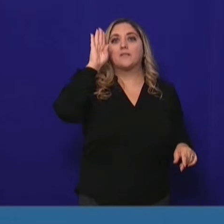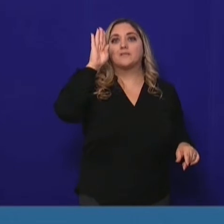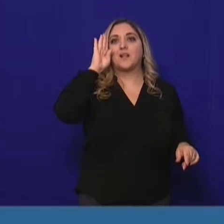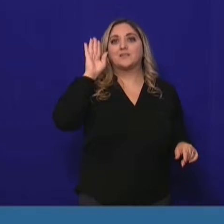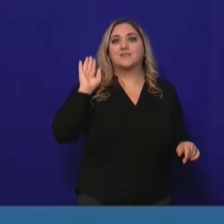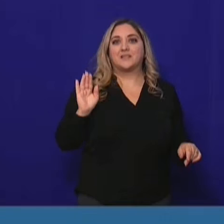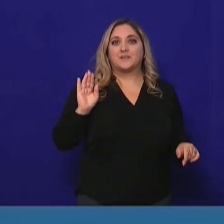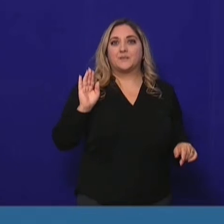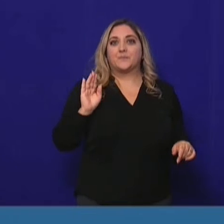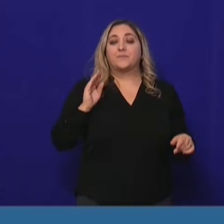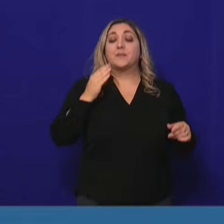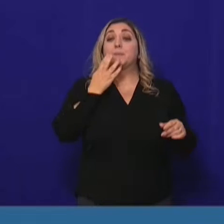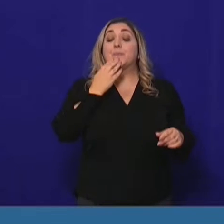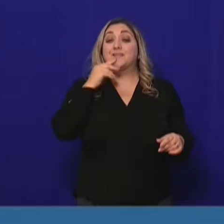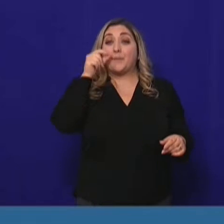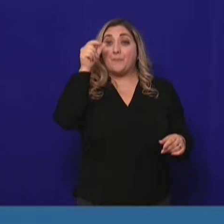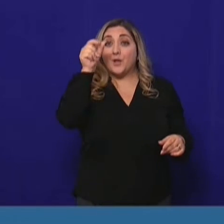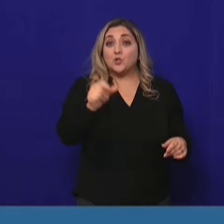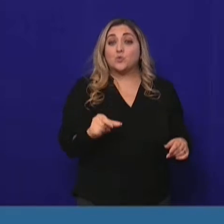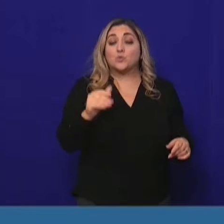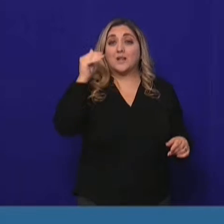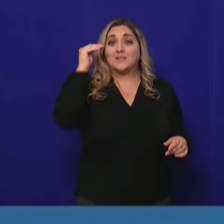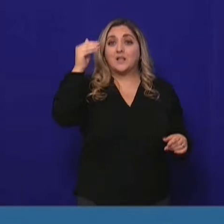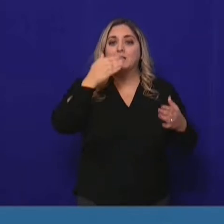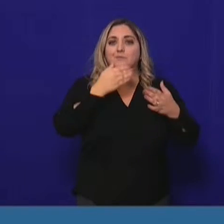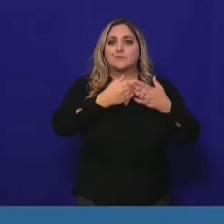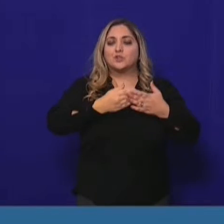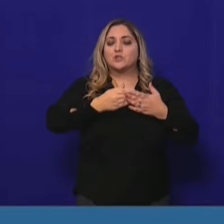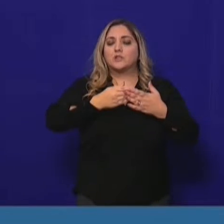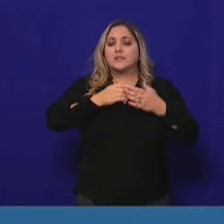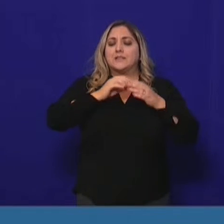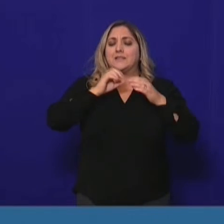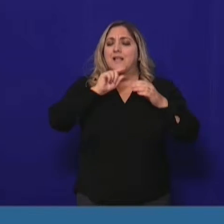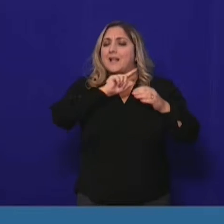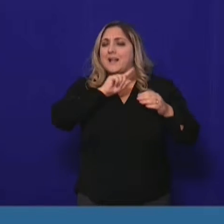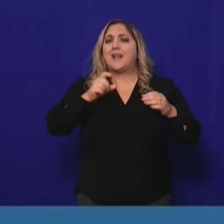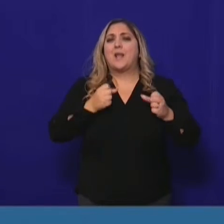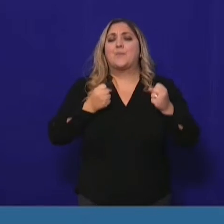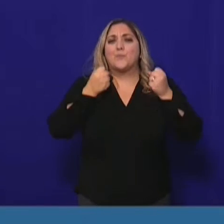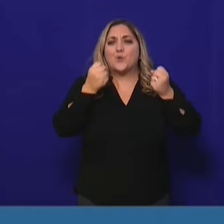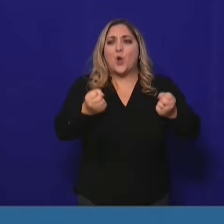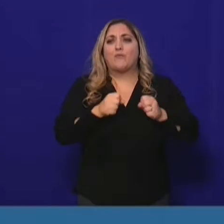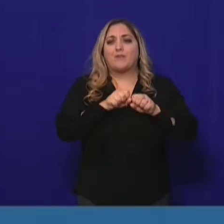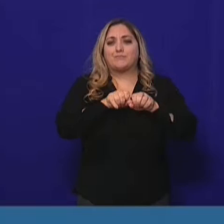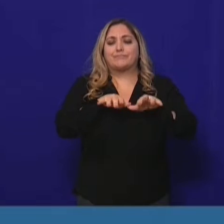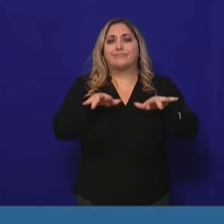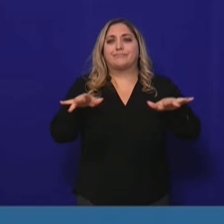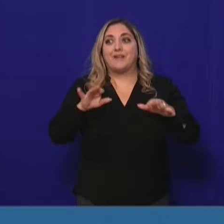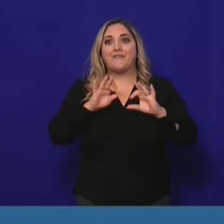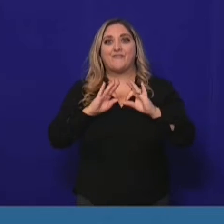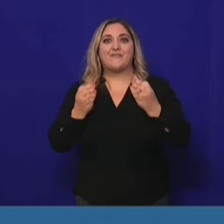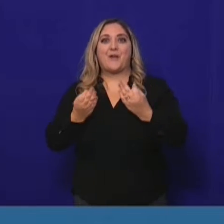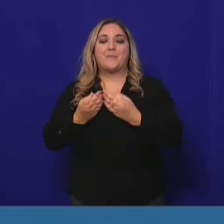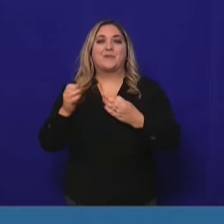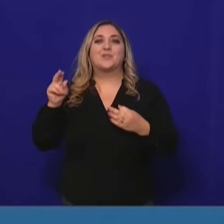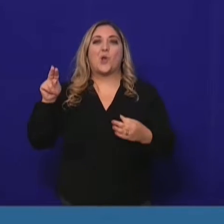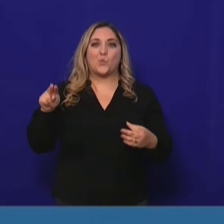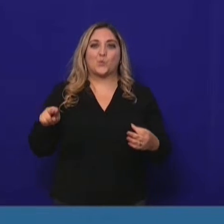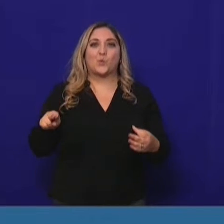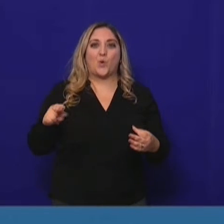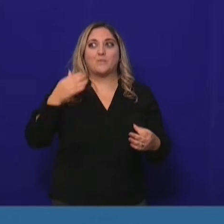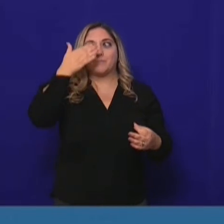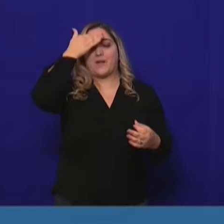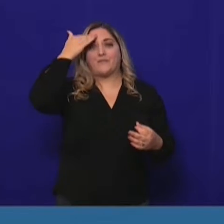meta l-każ ikun qiegħed jinżamm id-dar biex nieħdu l-miżuri kollha meħtieġa biex nevitaw kemm nistgħu lil kumplament tal-familjari li huma